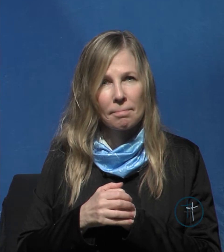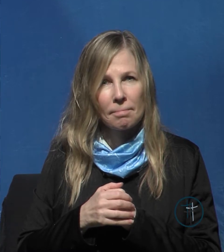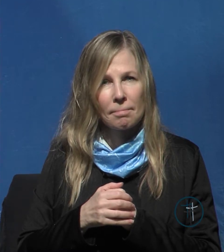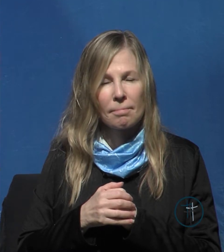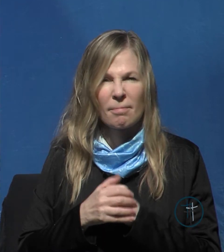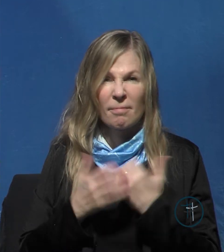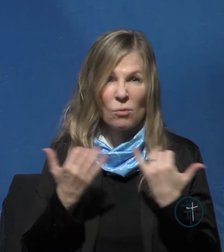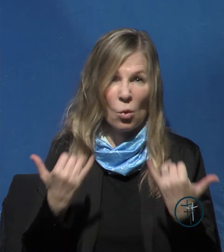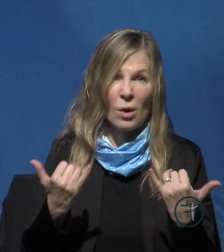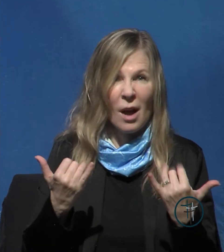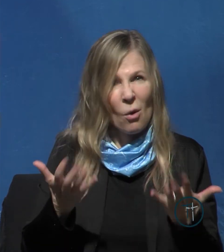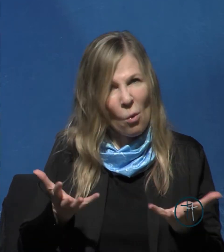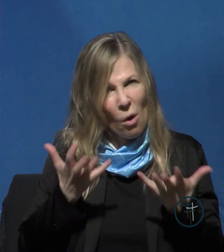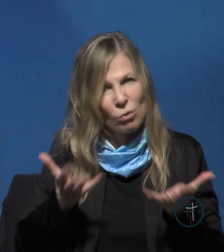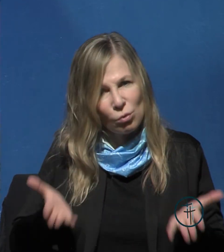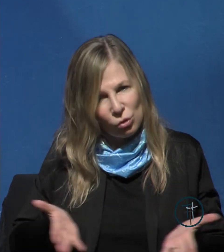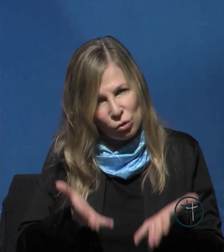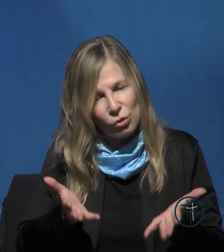So let me encourage you.